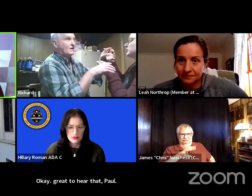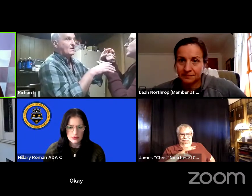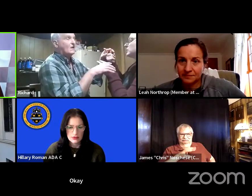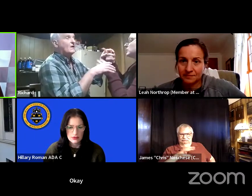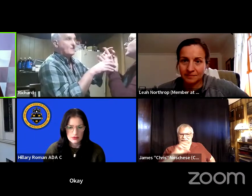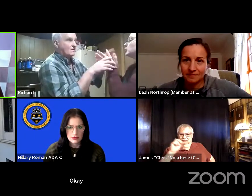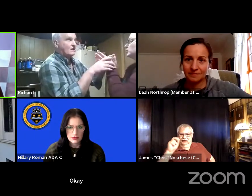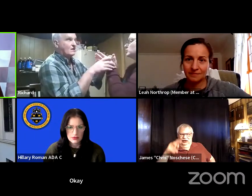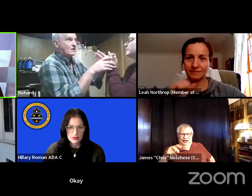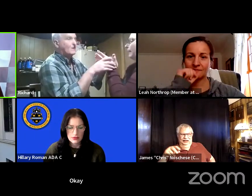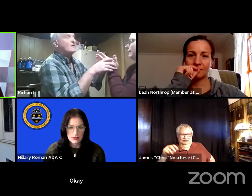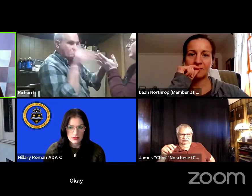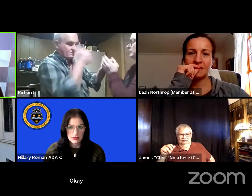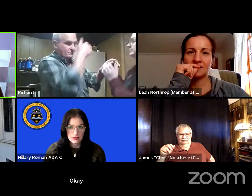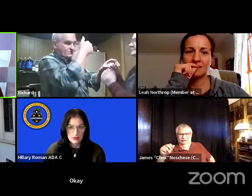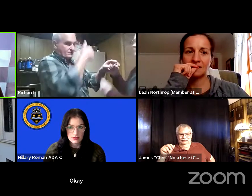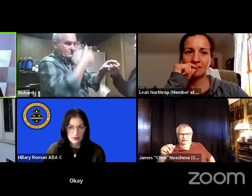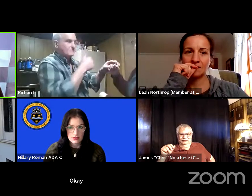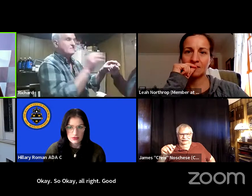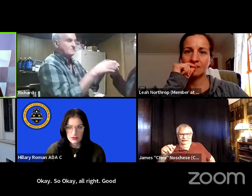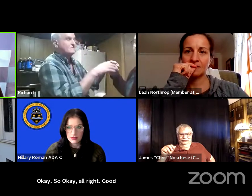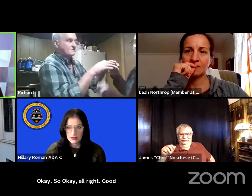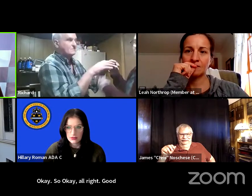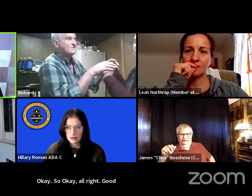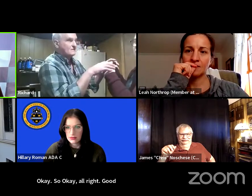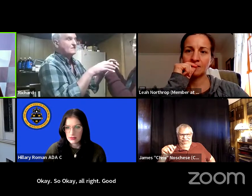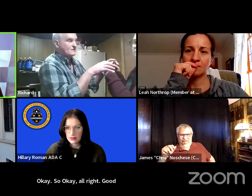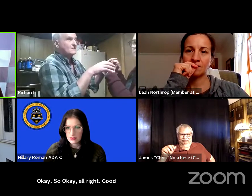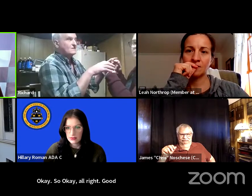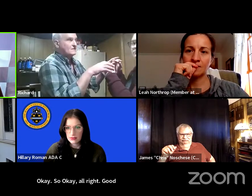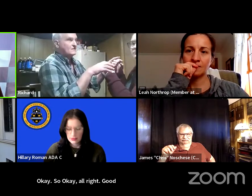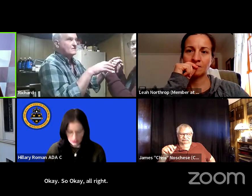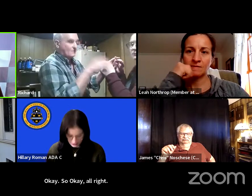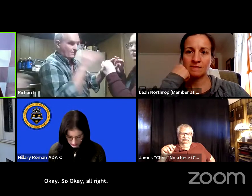Okay, so. Okay, all right, good stuff, Chris says.